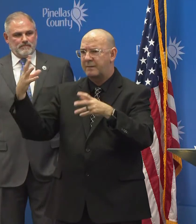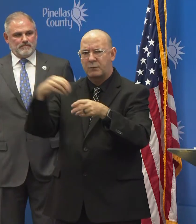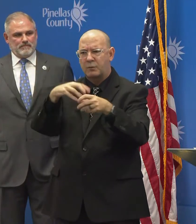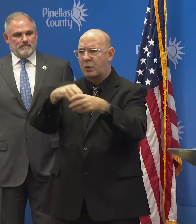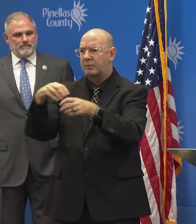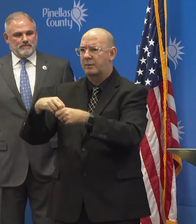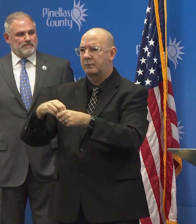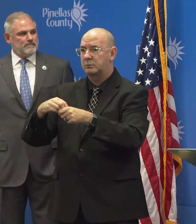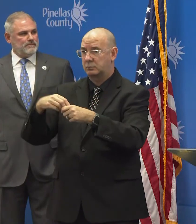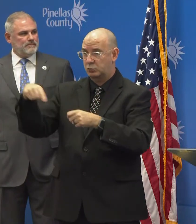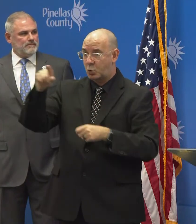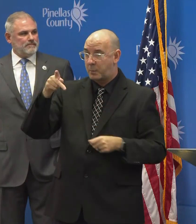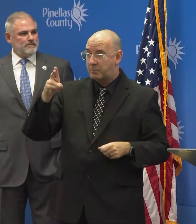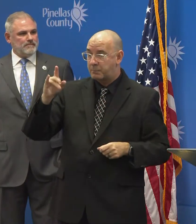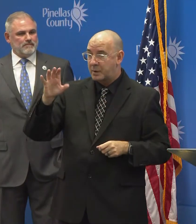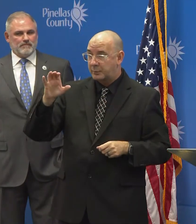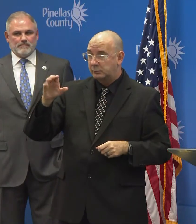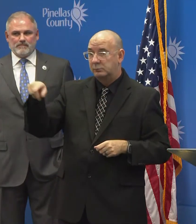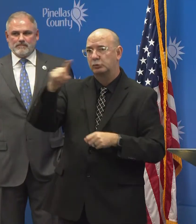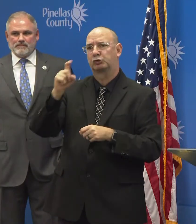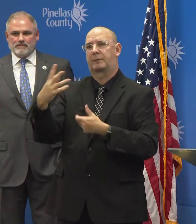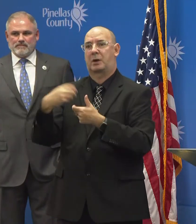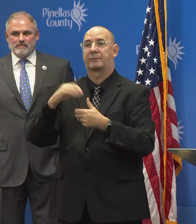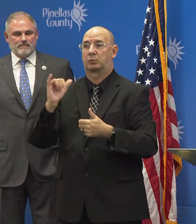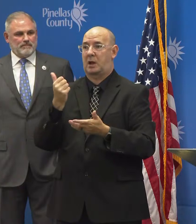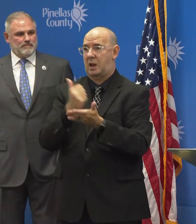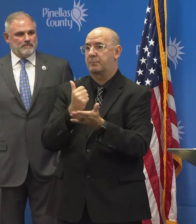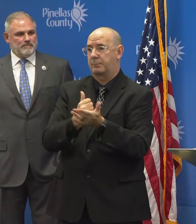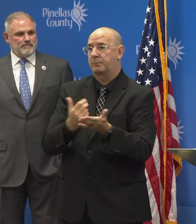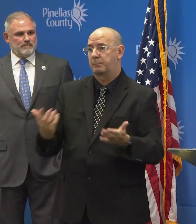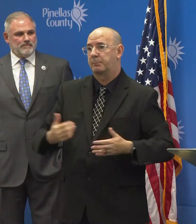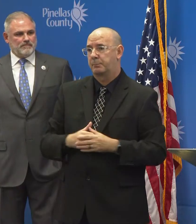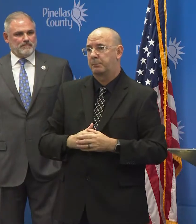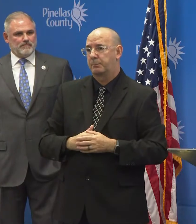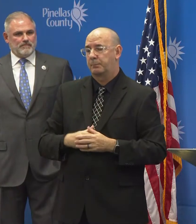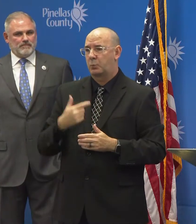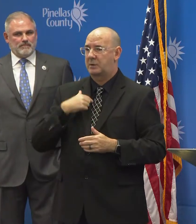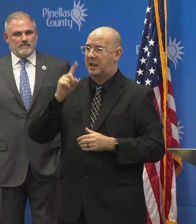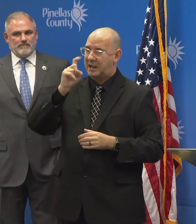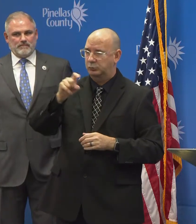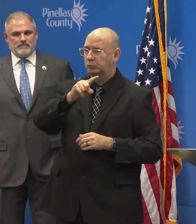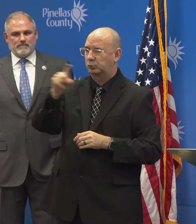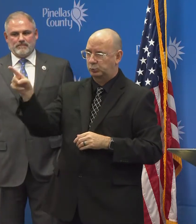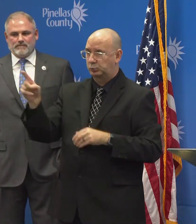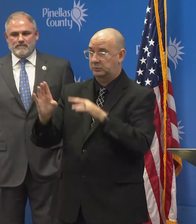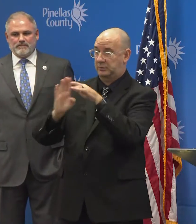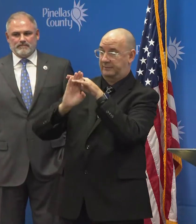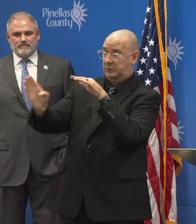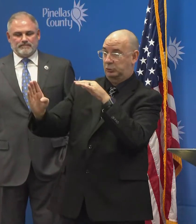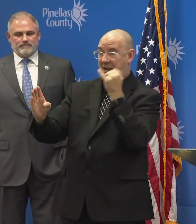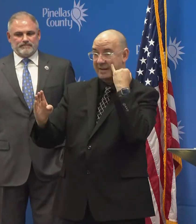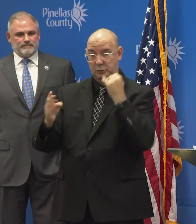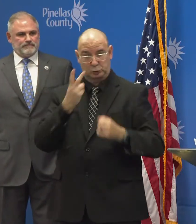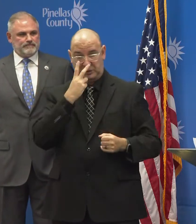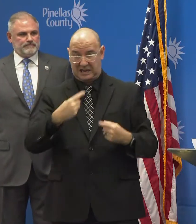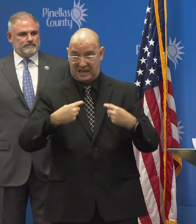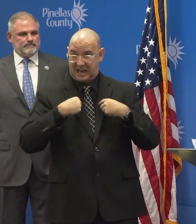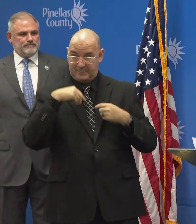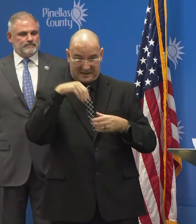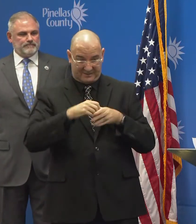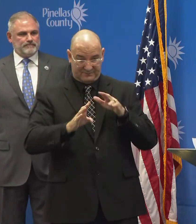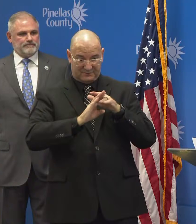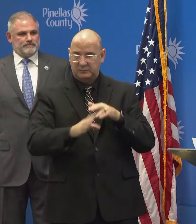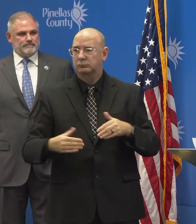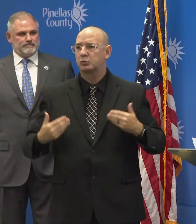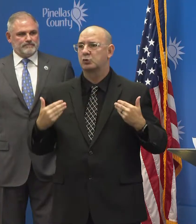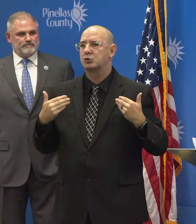well. I can't stress enough, when we ask you to evacuate, you need to evacuate. Our first responders